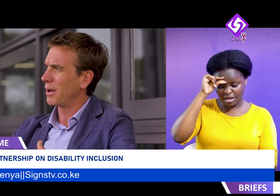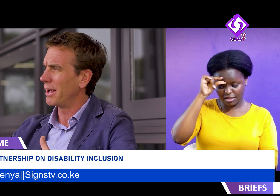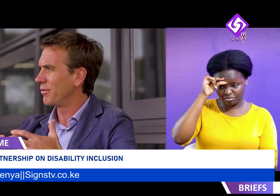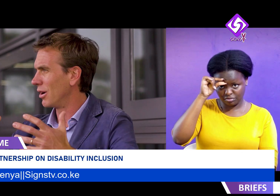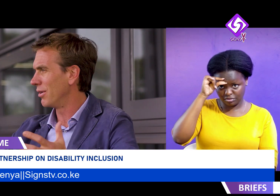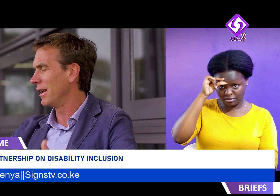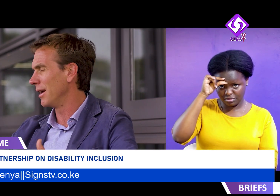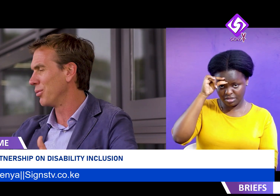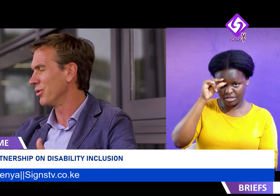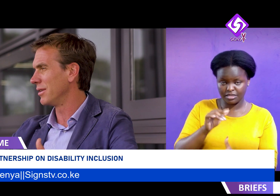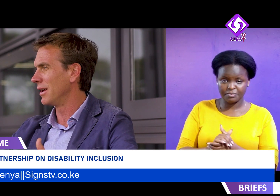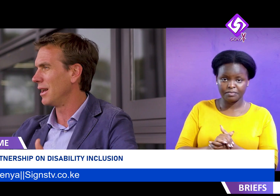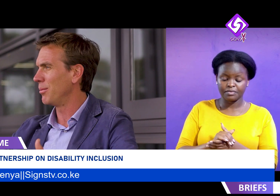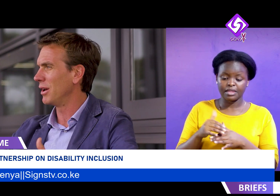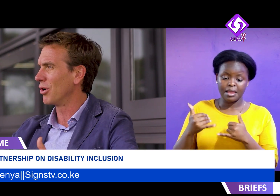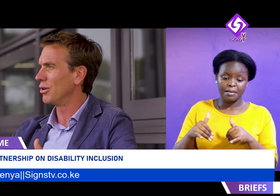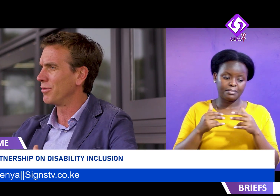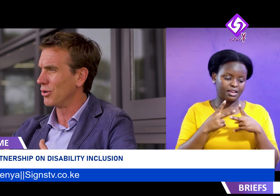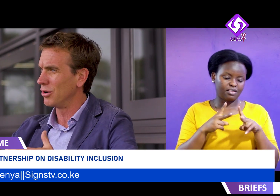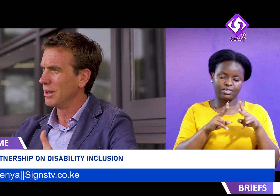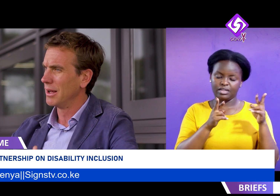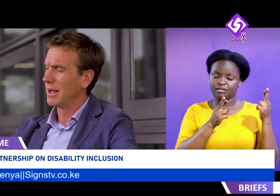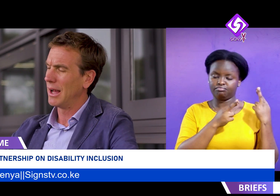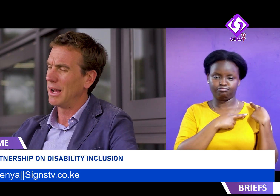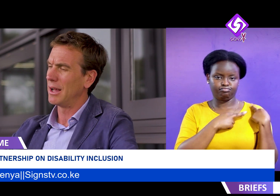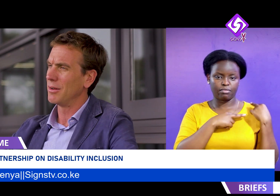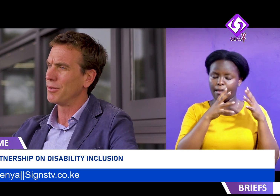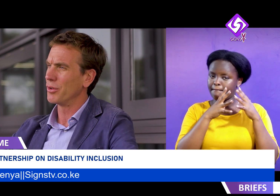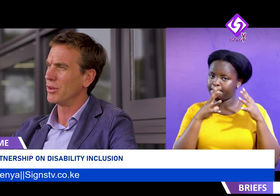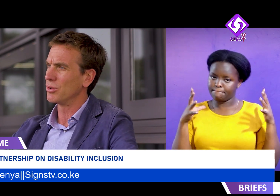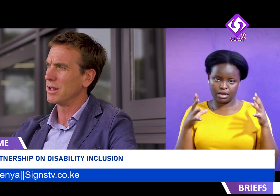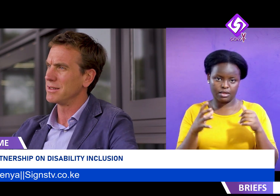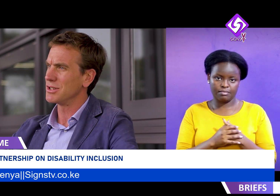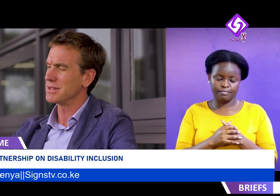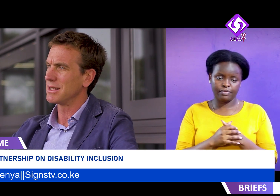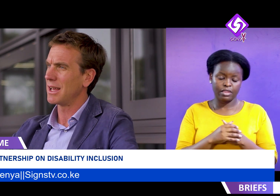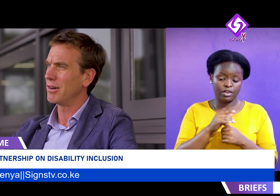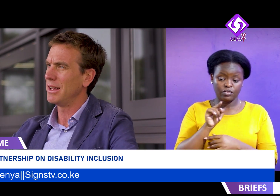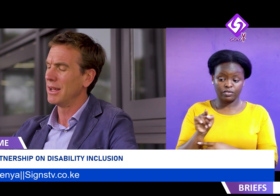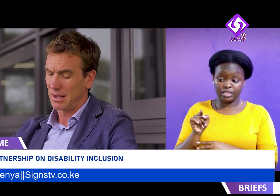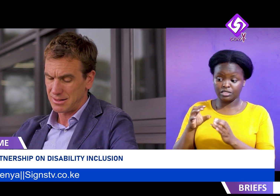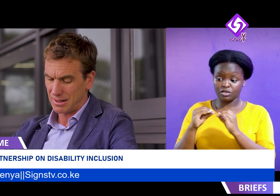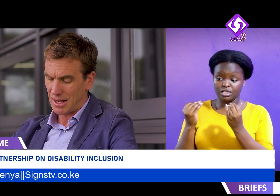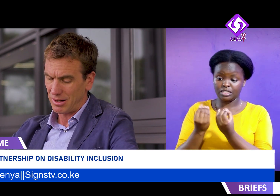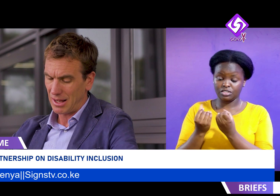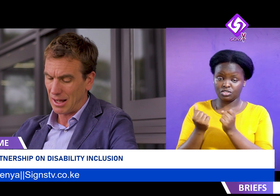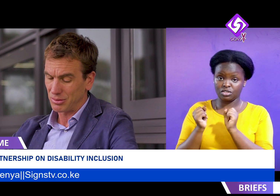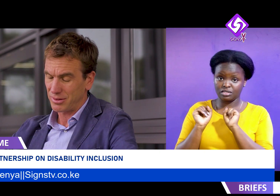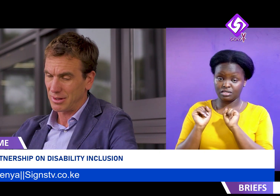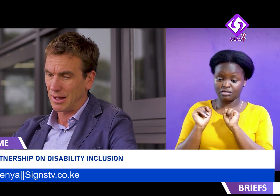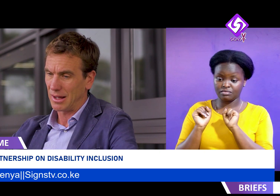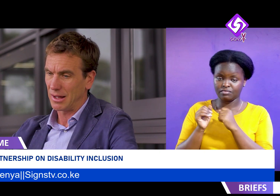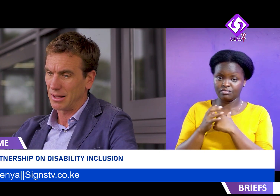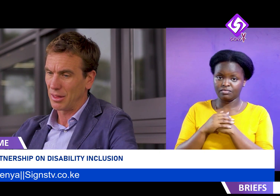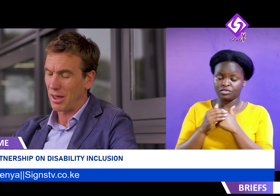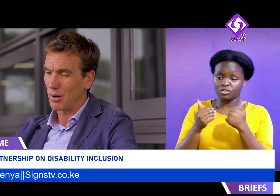after all, play a really important enabling role for those organisations to carry